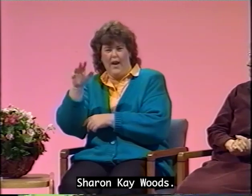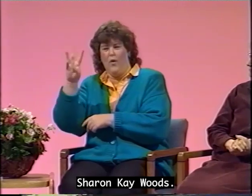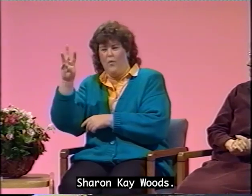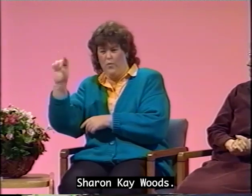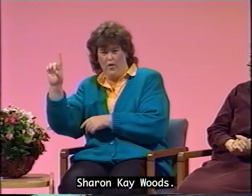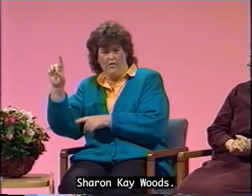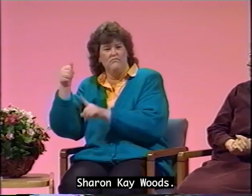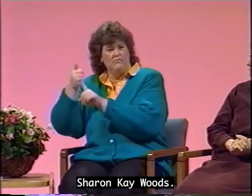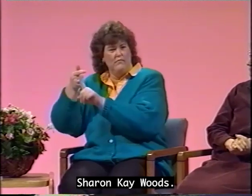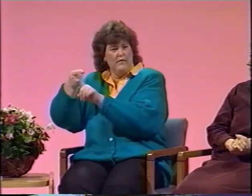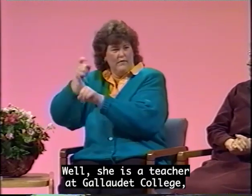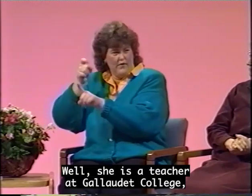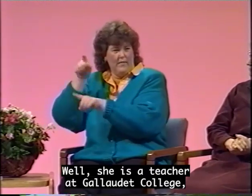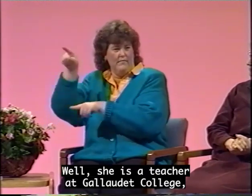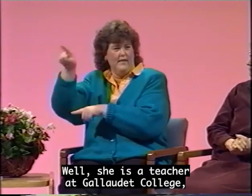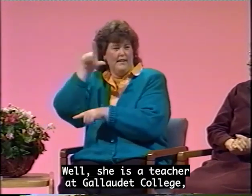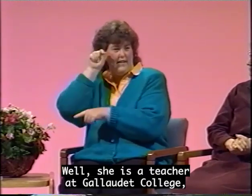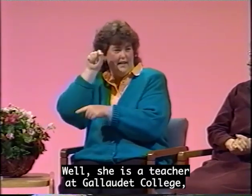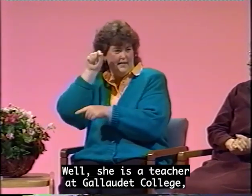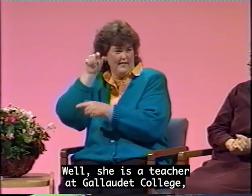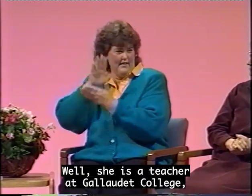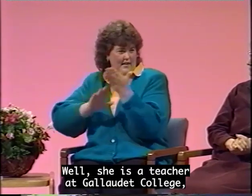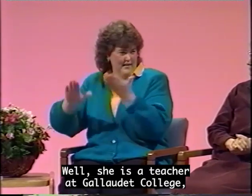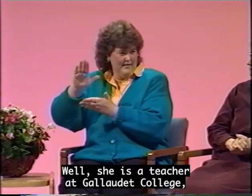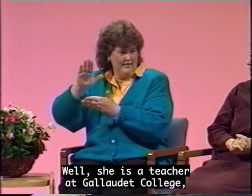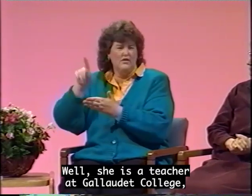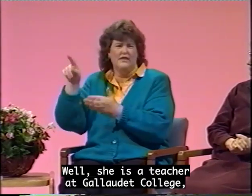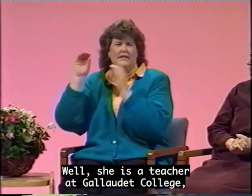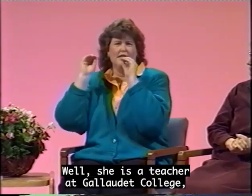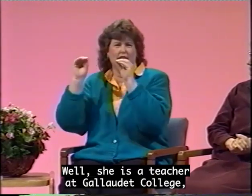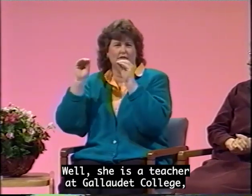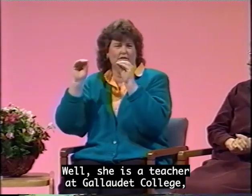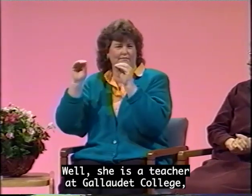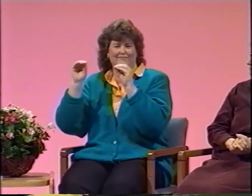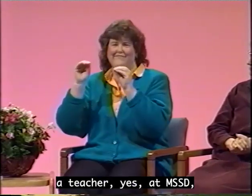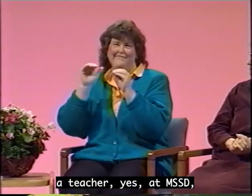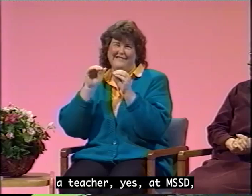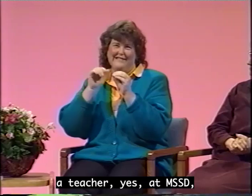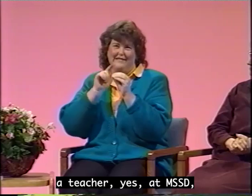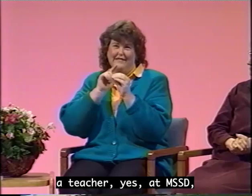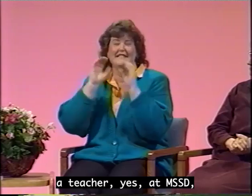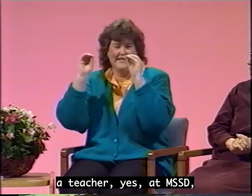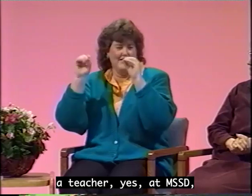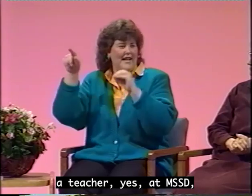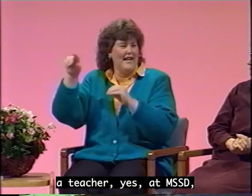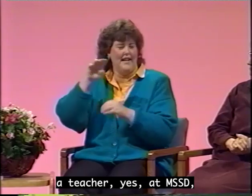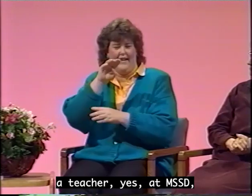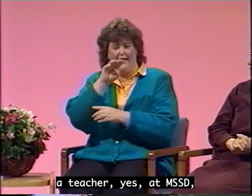Woods. Well, she is a teacher at Gallaudet College. A teacher, yes,